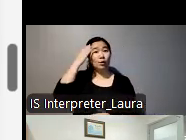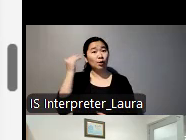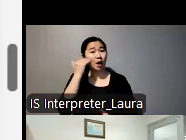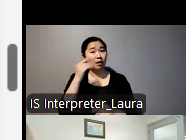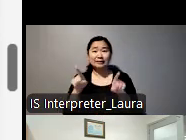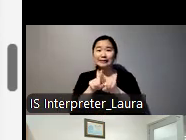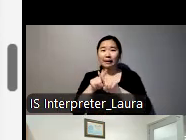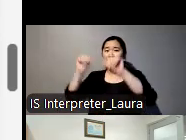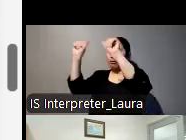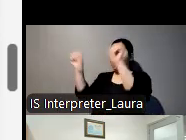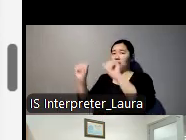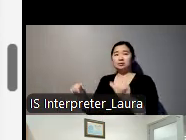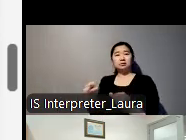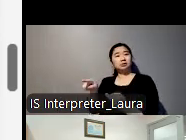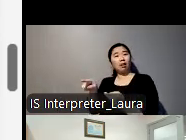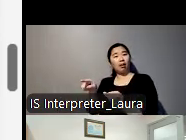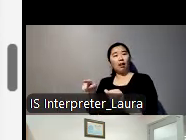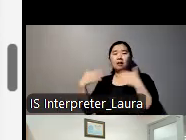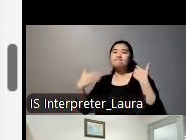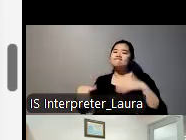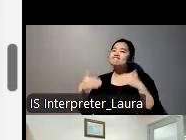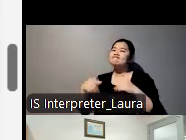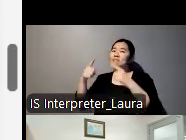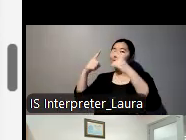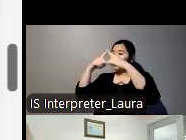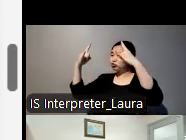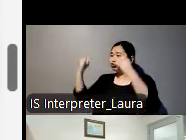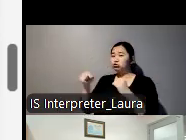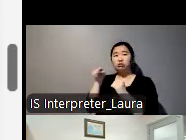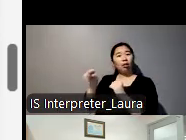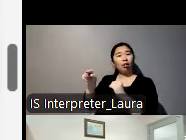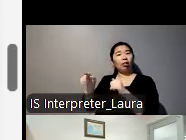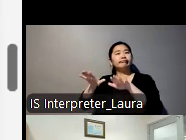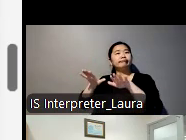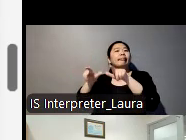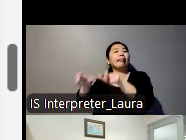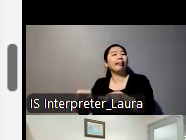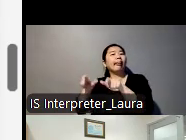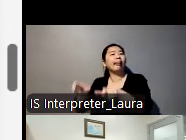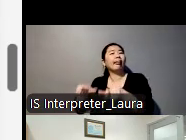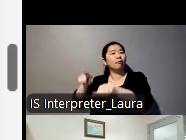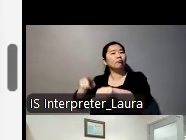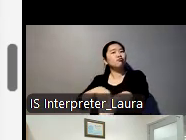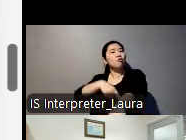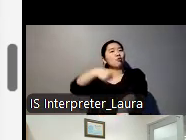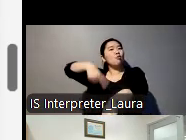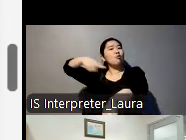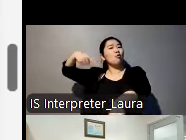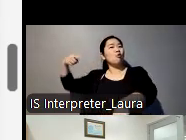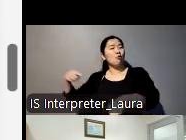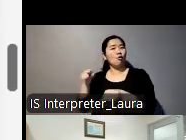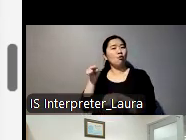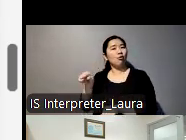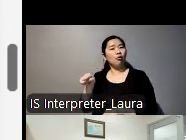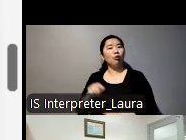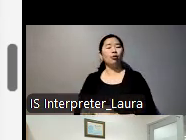And I first tried to improve the process of the involuntary hospitalization, working as a member